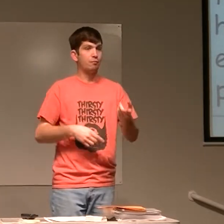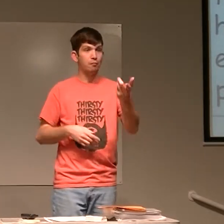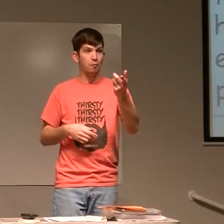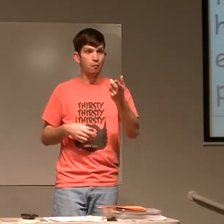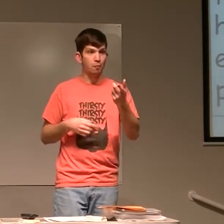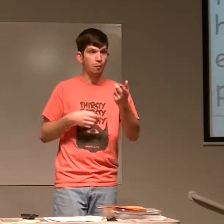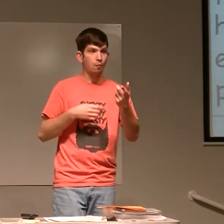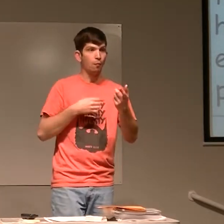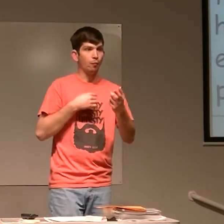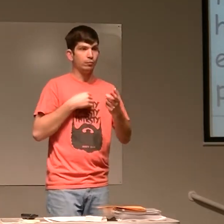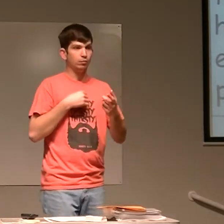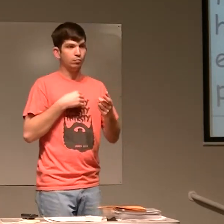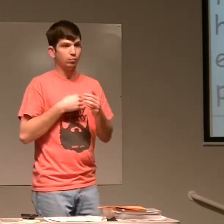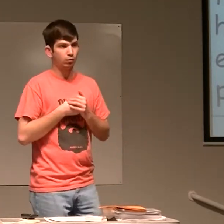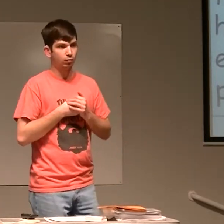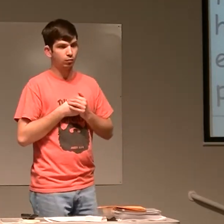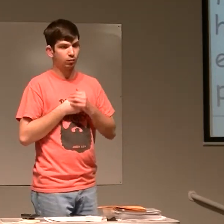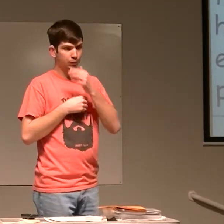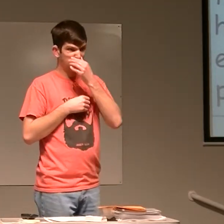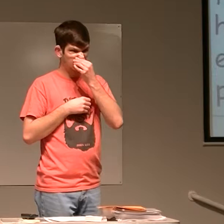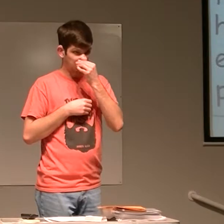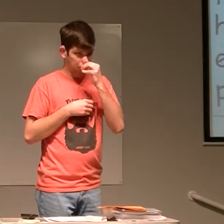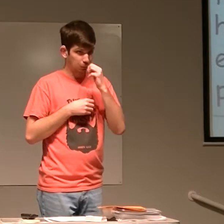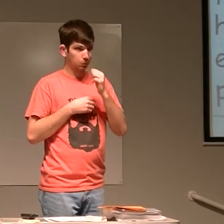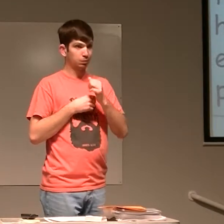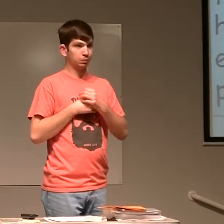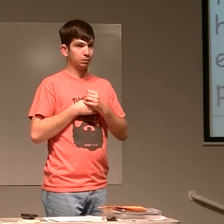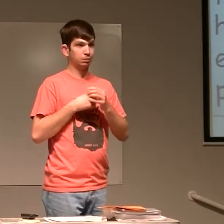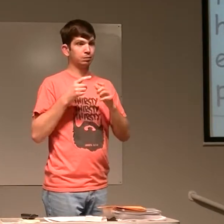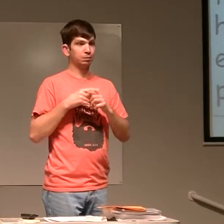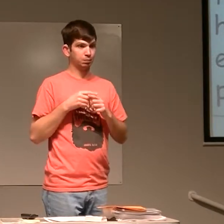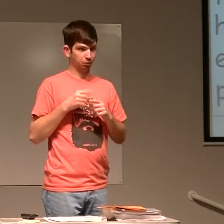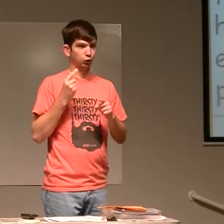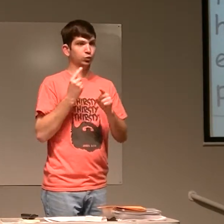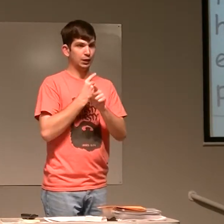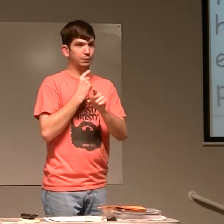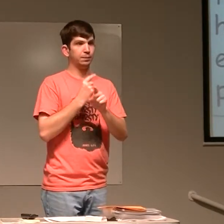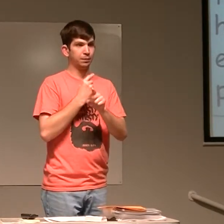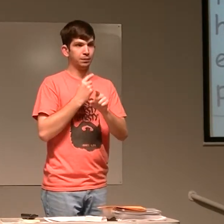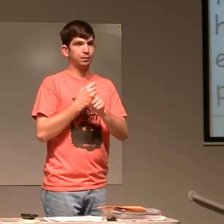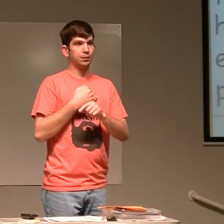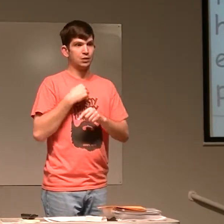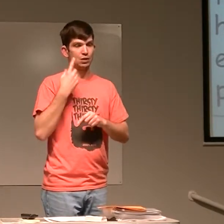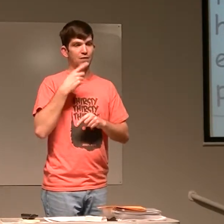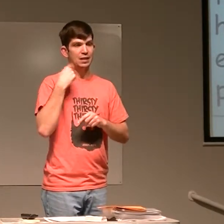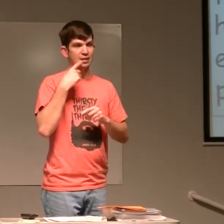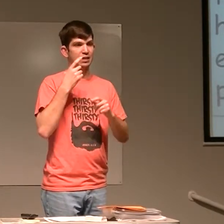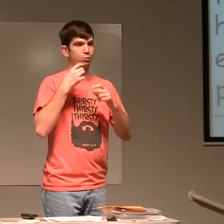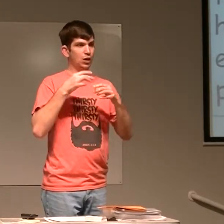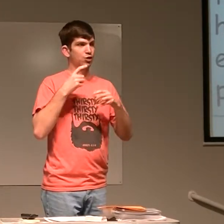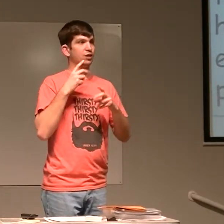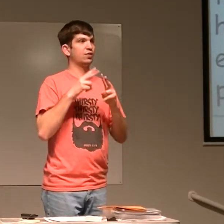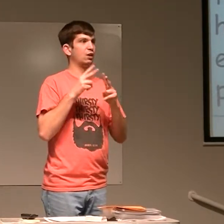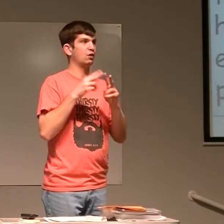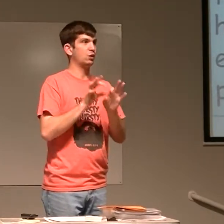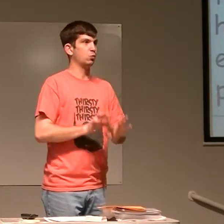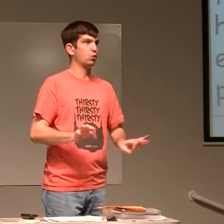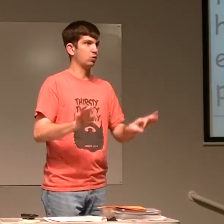say the face is 80% of the language itself. Right. So the face expression is very, very important